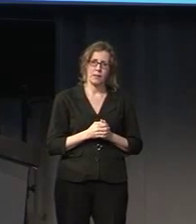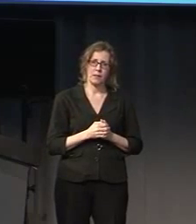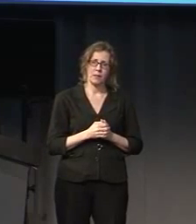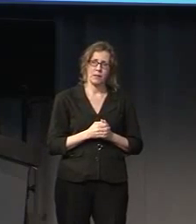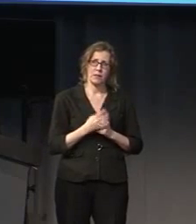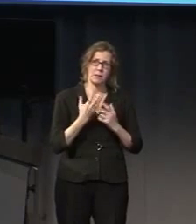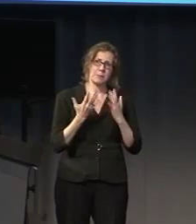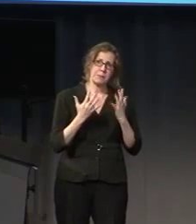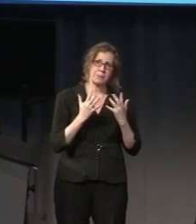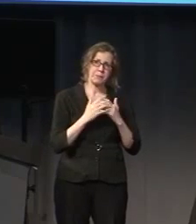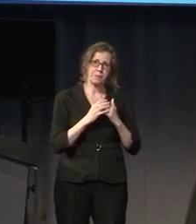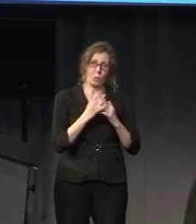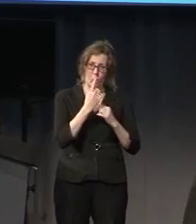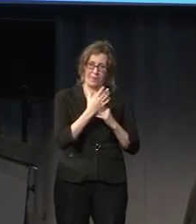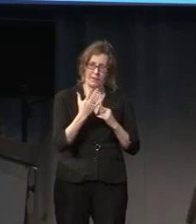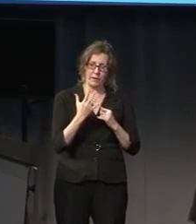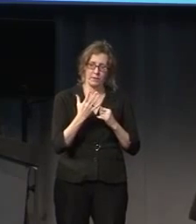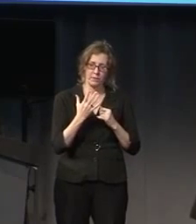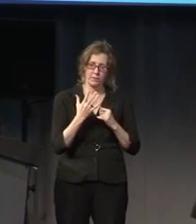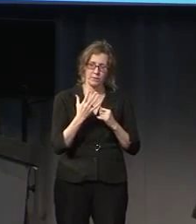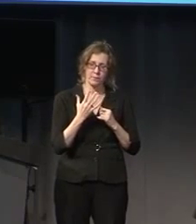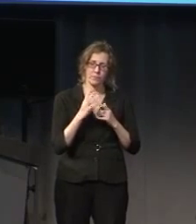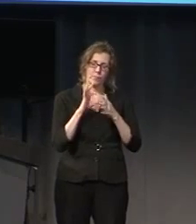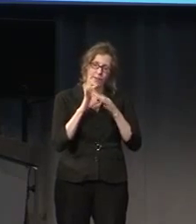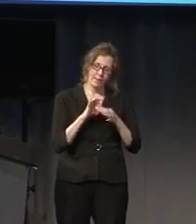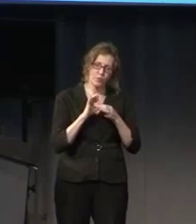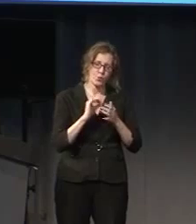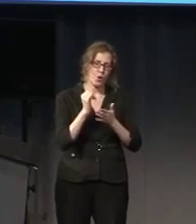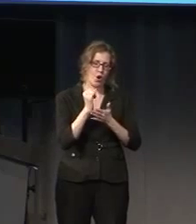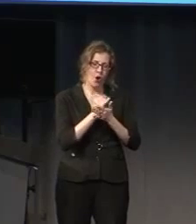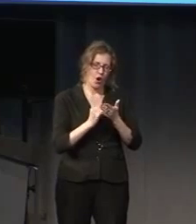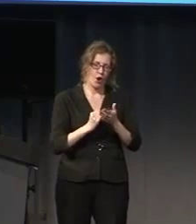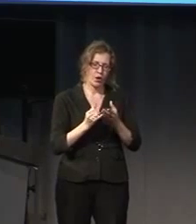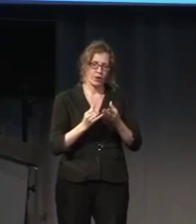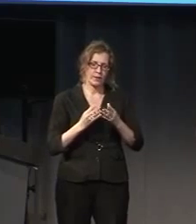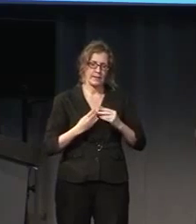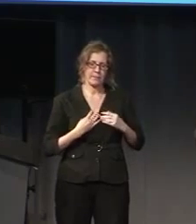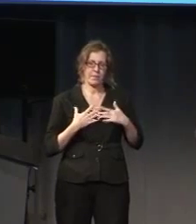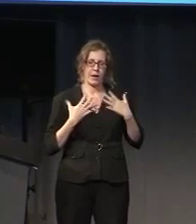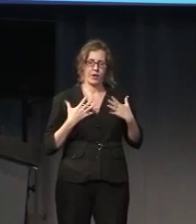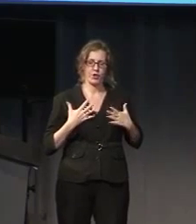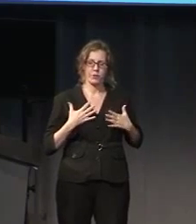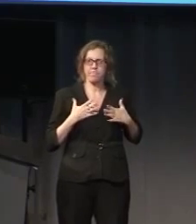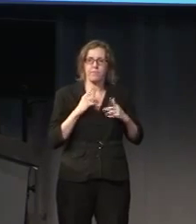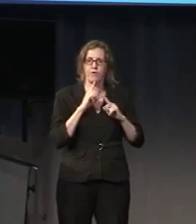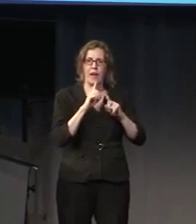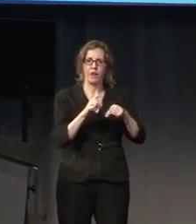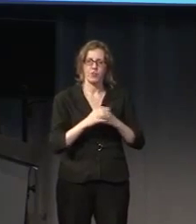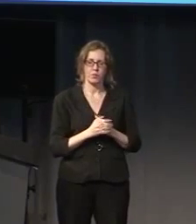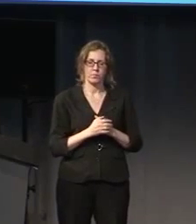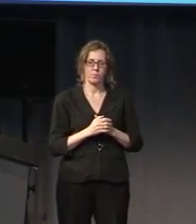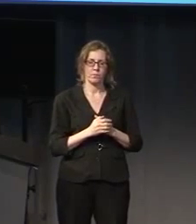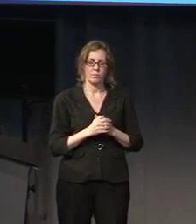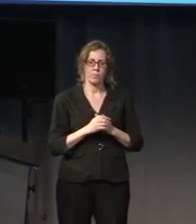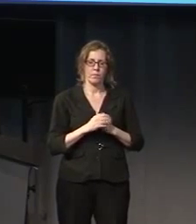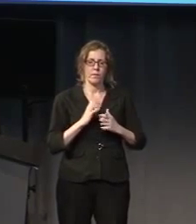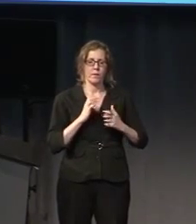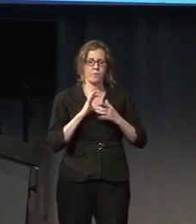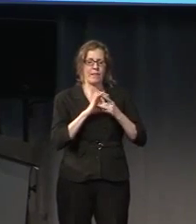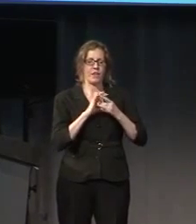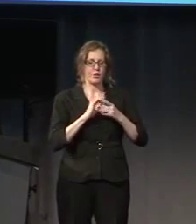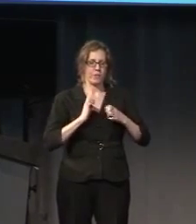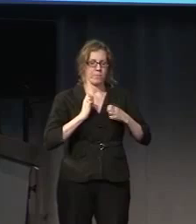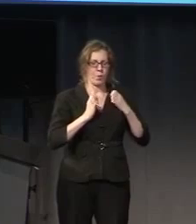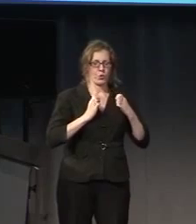art inspires visceral reaction, the relationship of colors to emotion, or for that matter, where a spectrum of